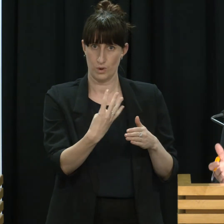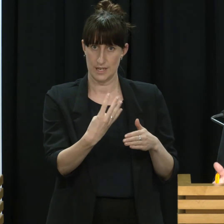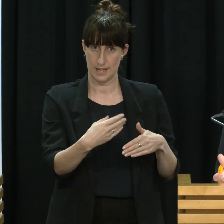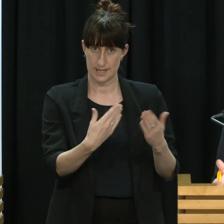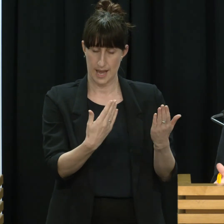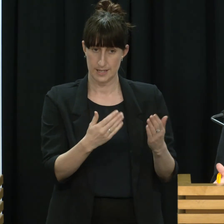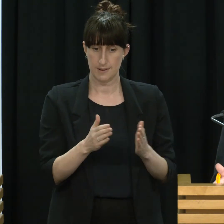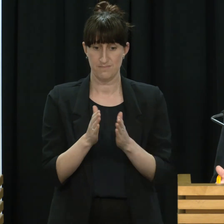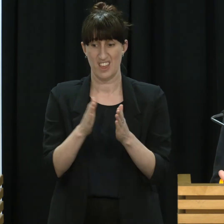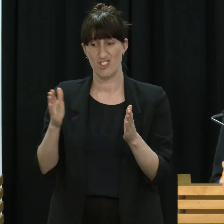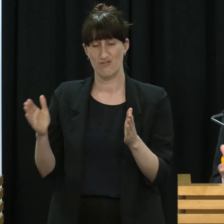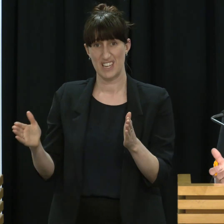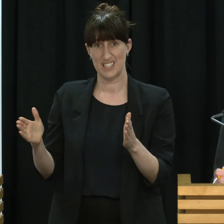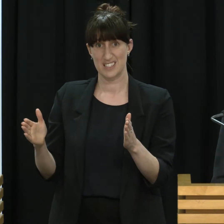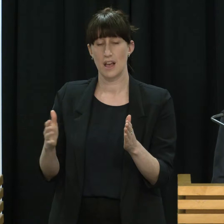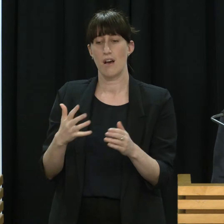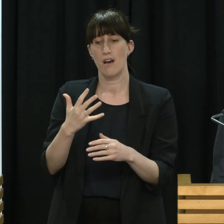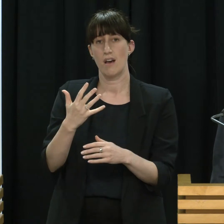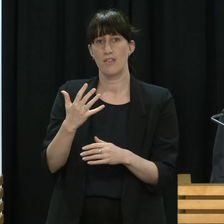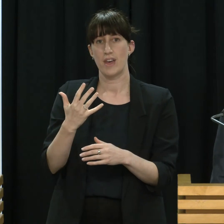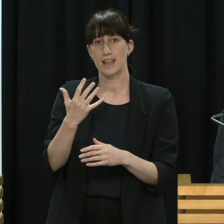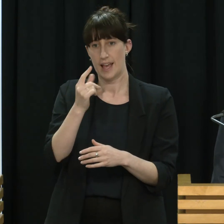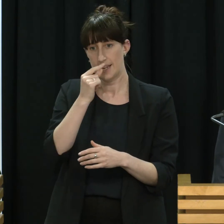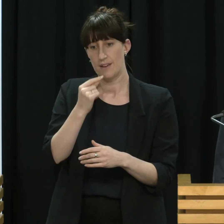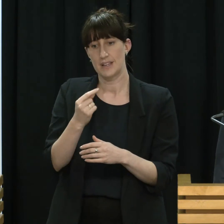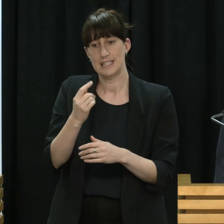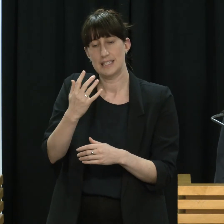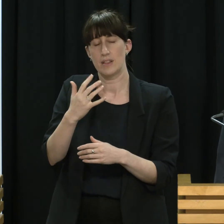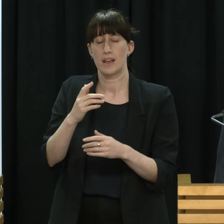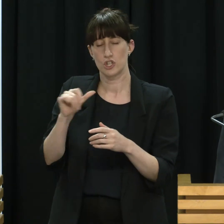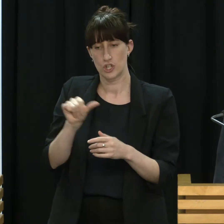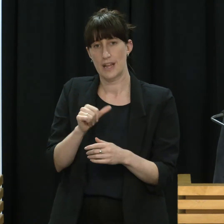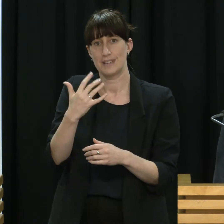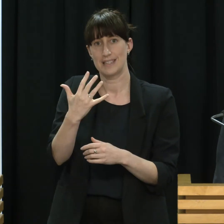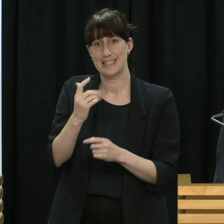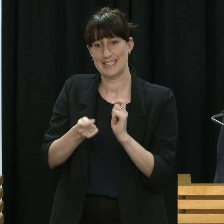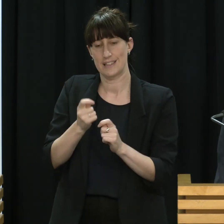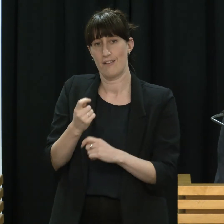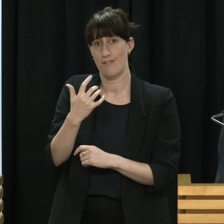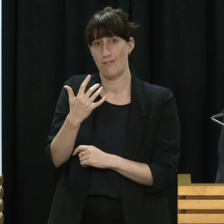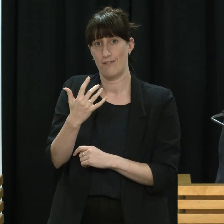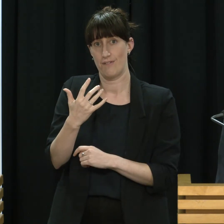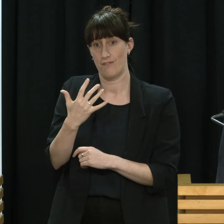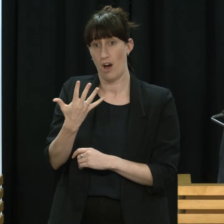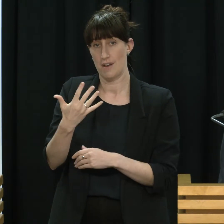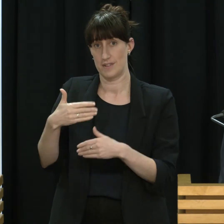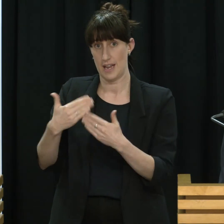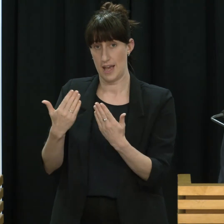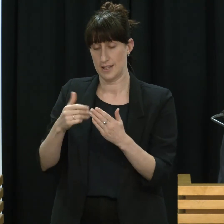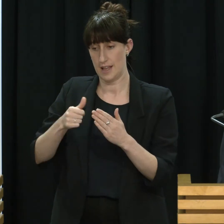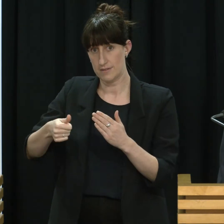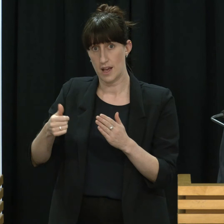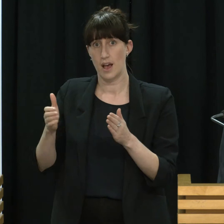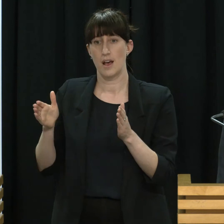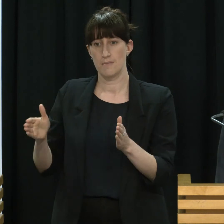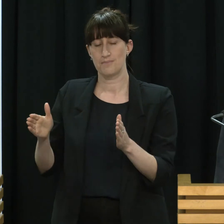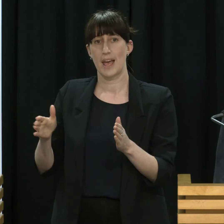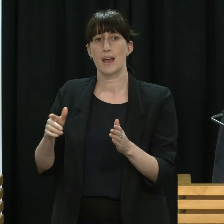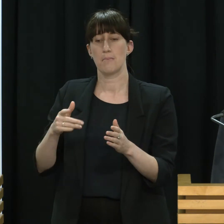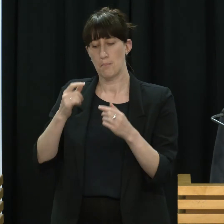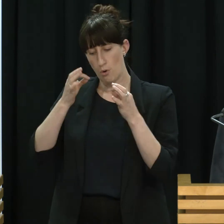test, and then if that is negative, they are able to leave isolation and just monitor symptoms for the balance of the 14-day